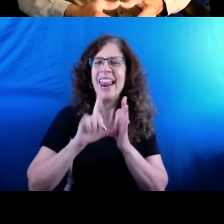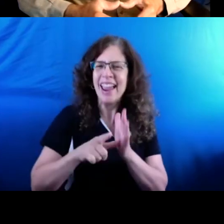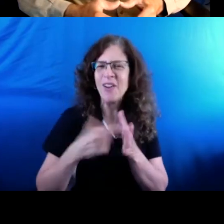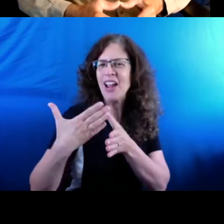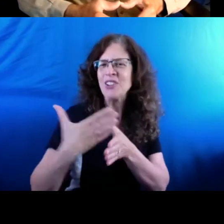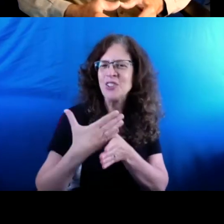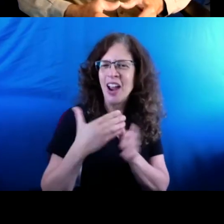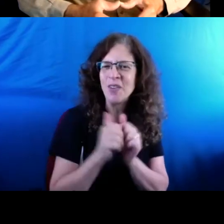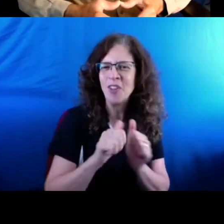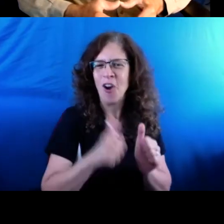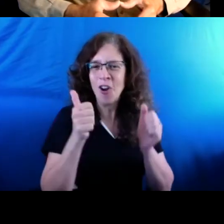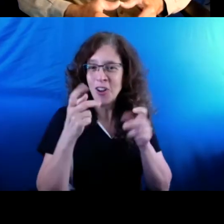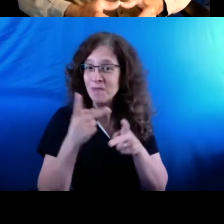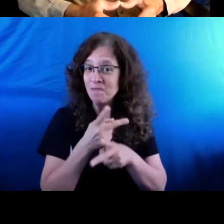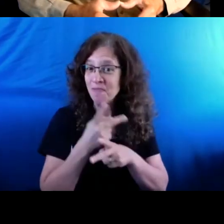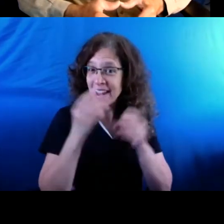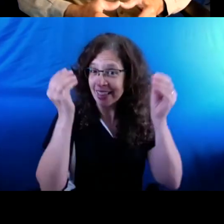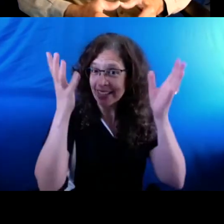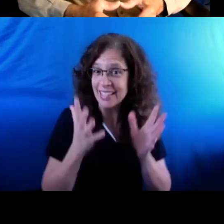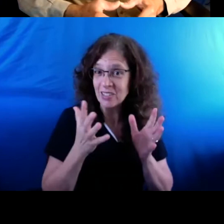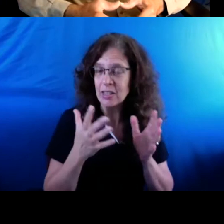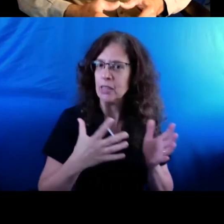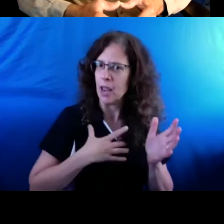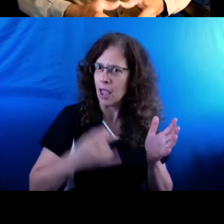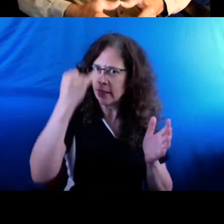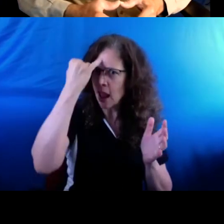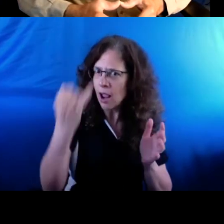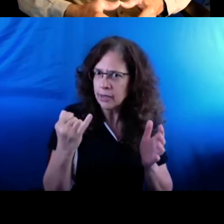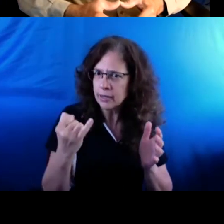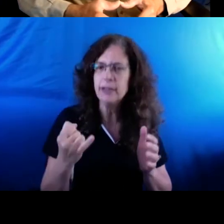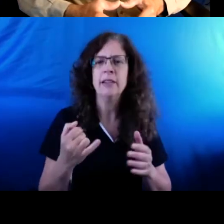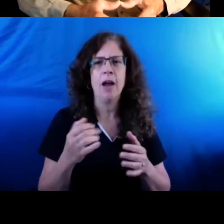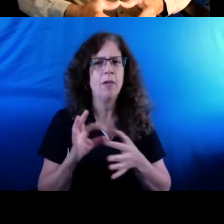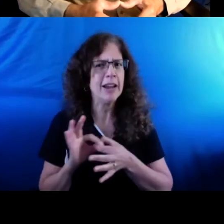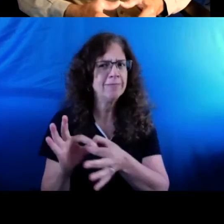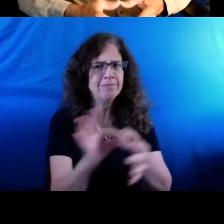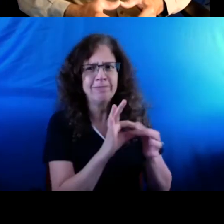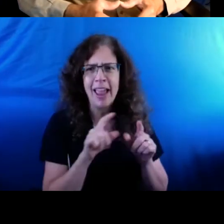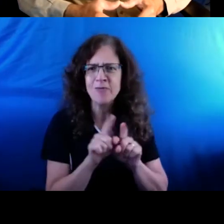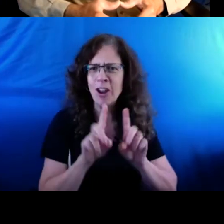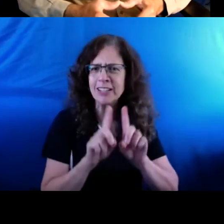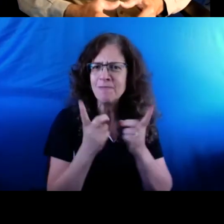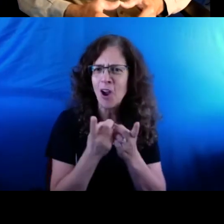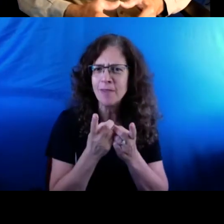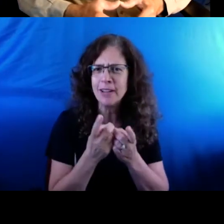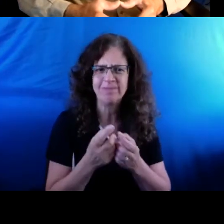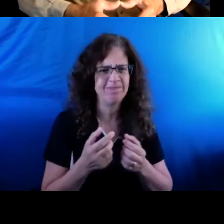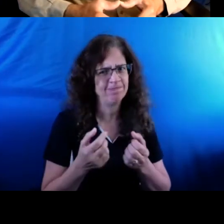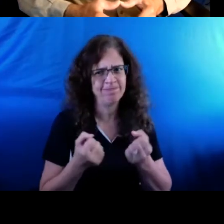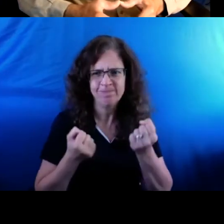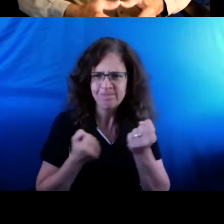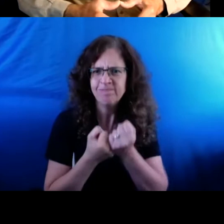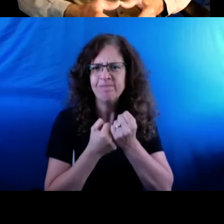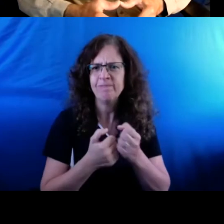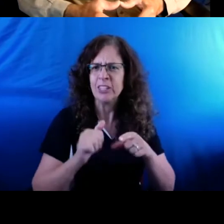that process. Later, I shared it with other math teachers and they liked that idea. And